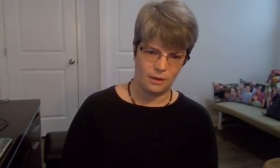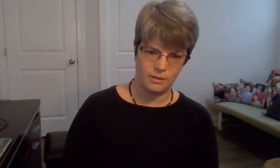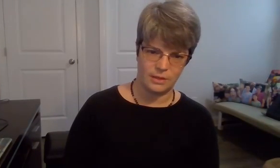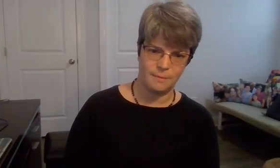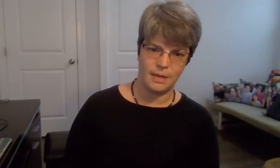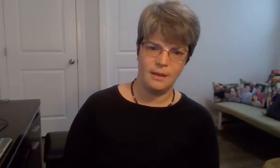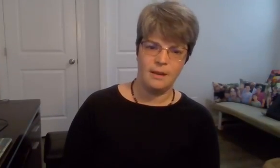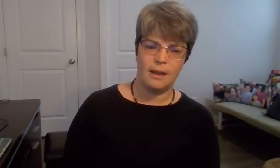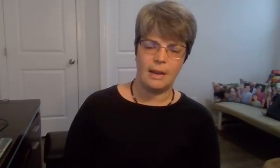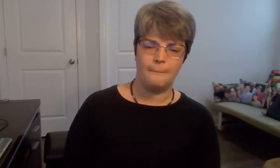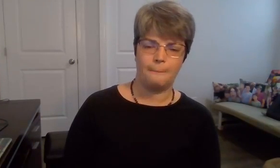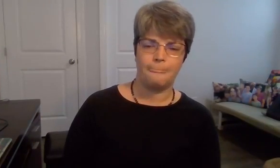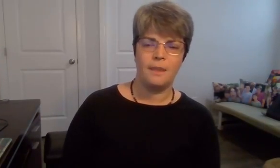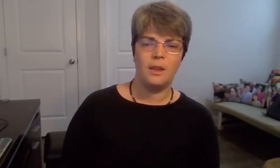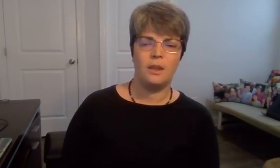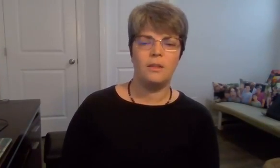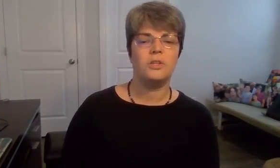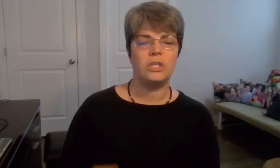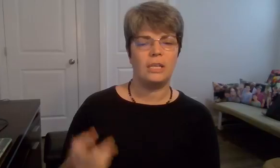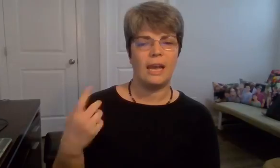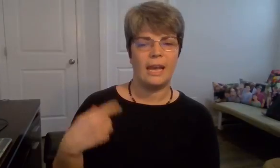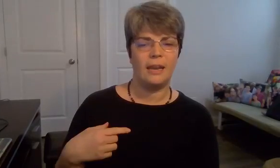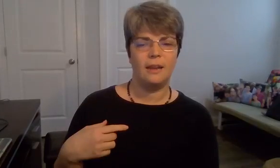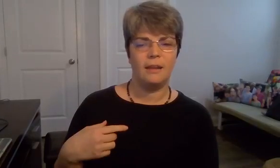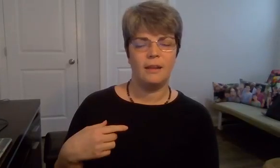all the time. And she